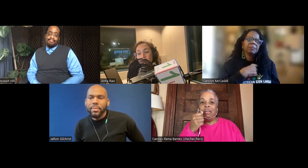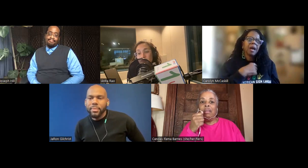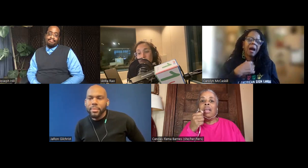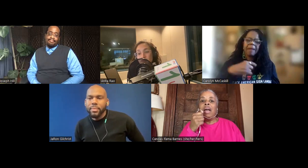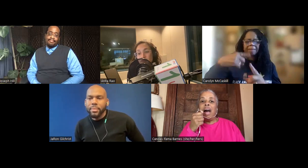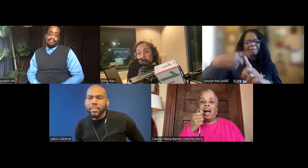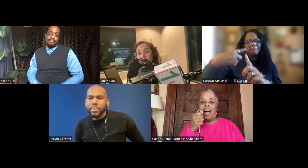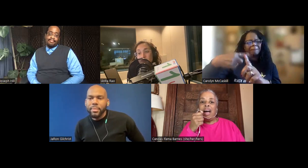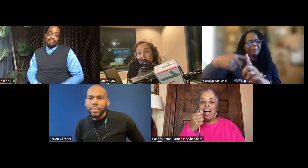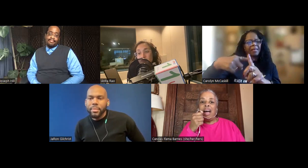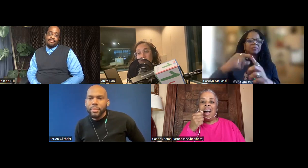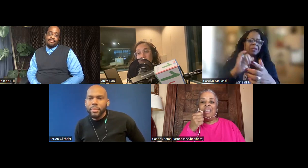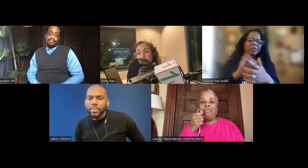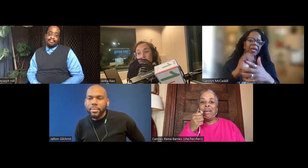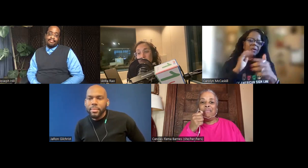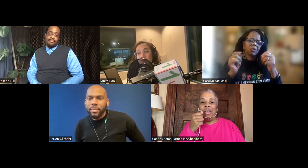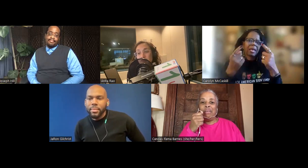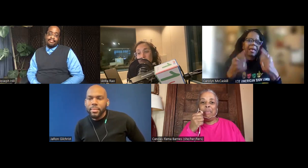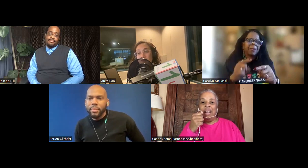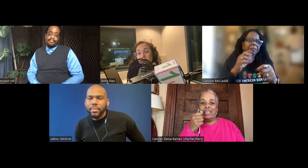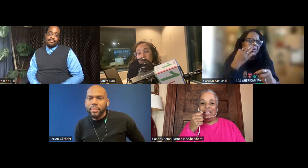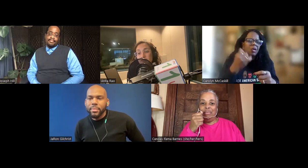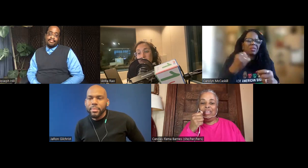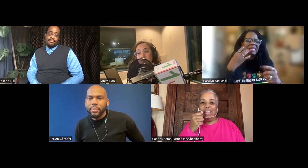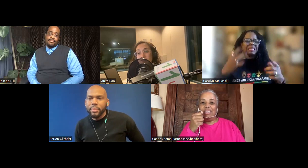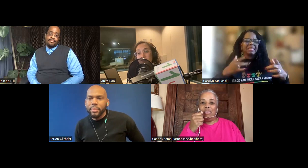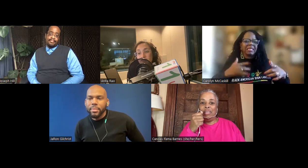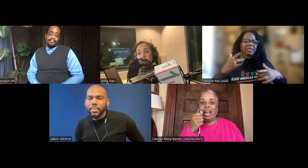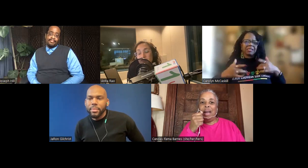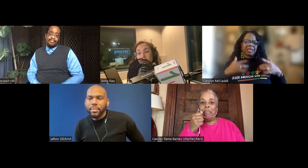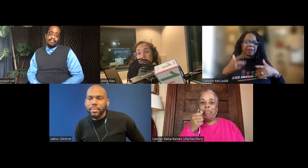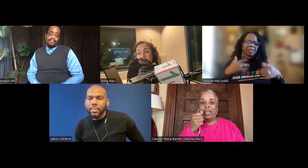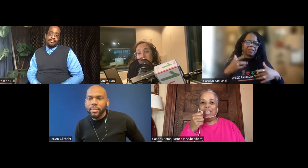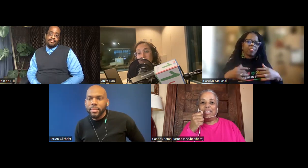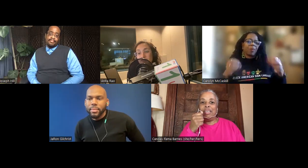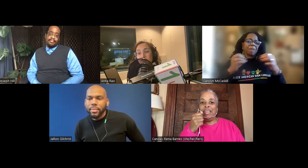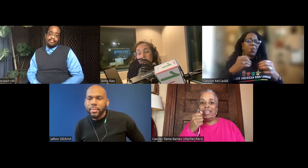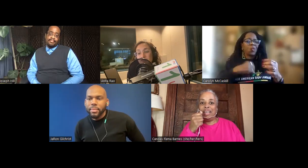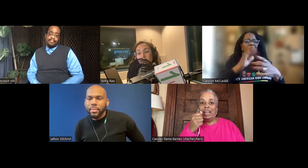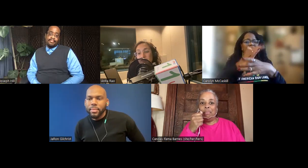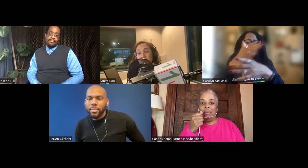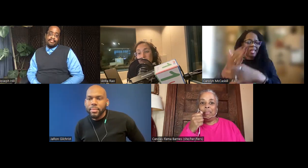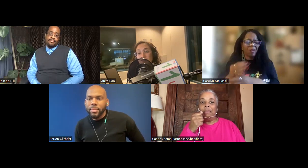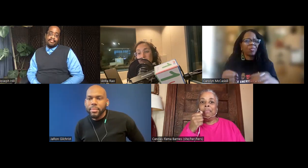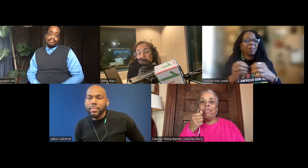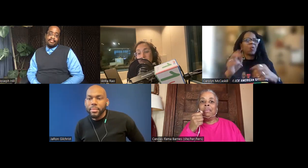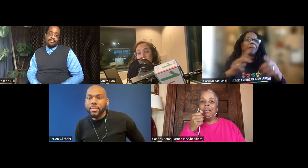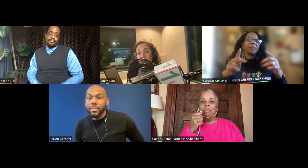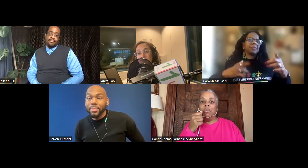work. I am very positive that that's going to happen because I see the excitement.